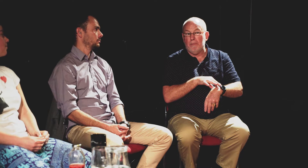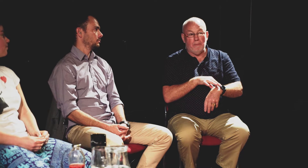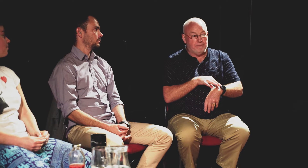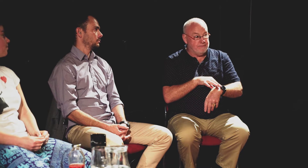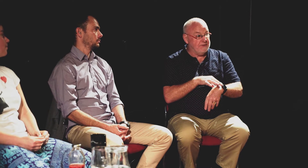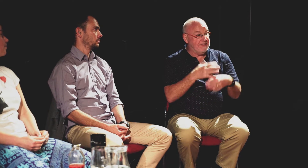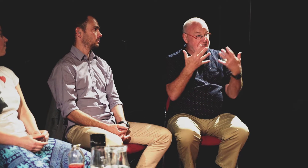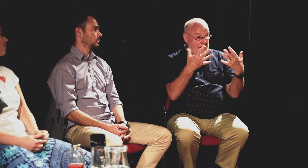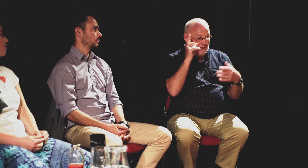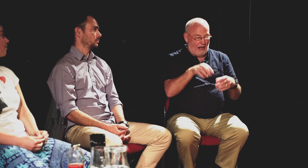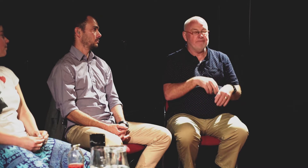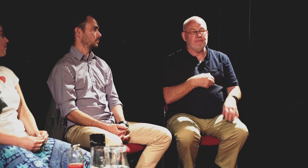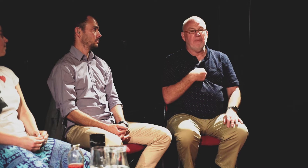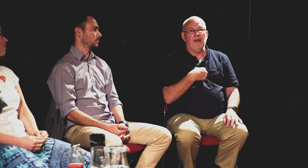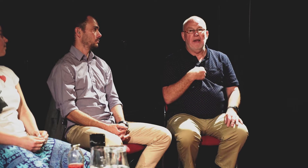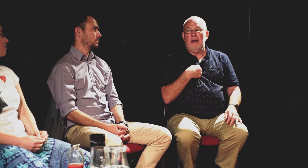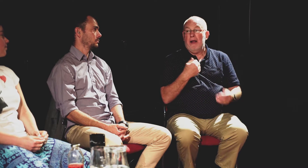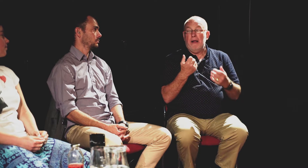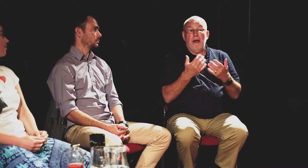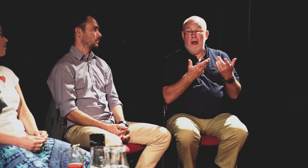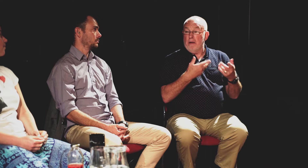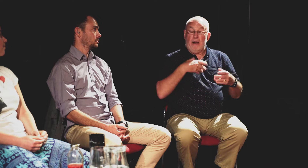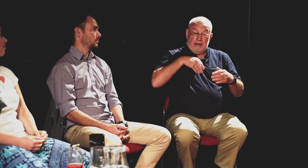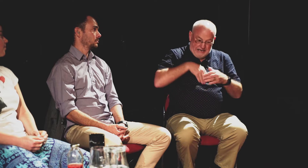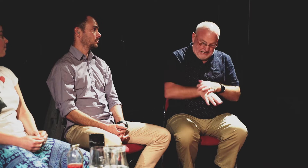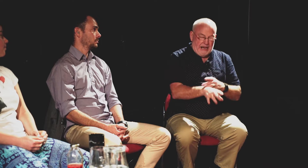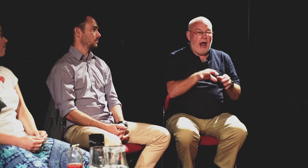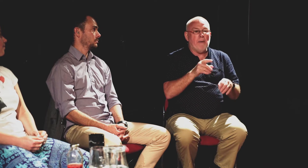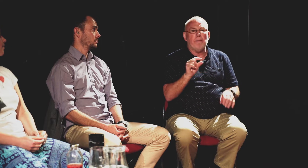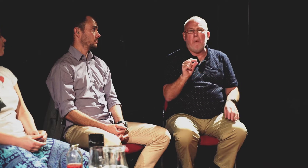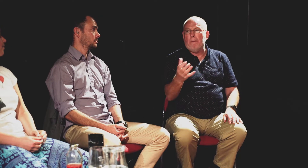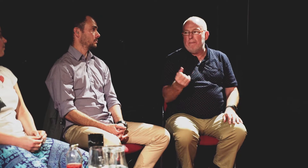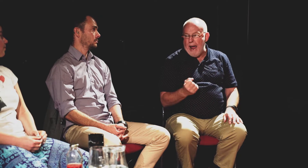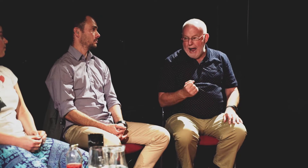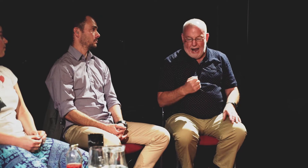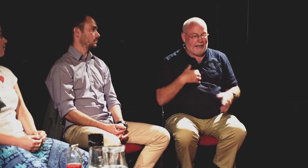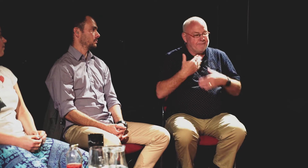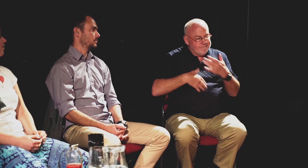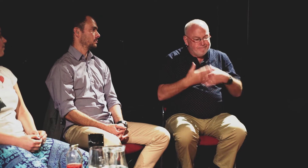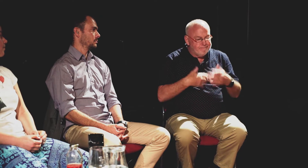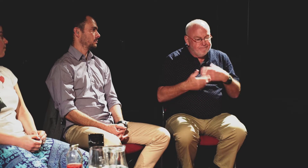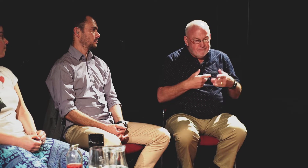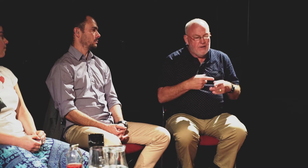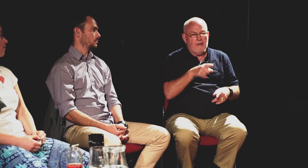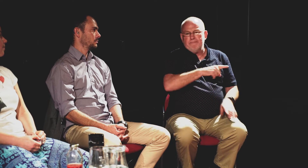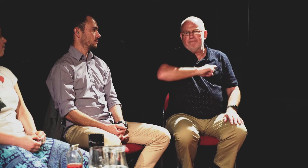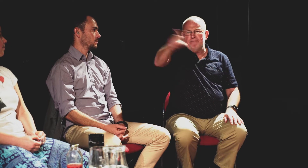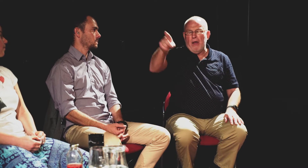cabinet maker." 10,000 hours it was in those days. But anyway, so it was small pay and I was busy working, and